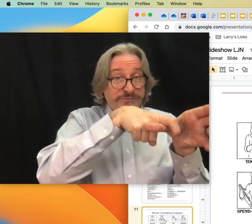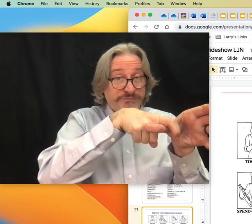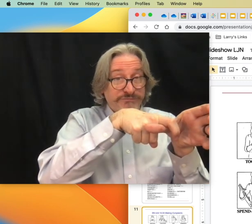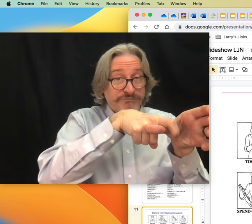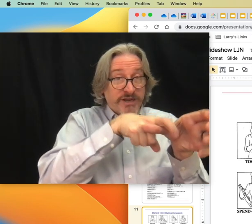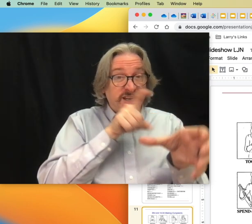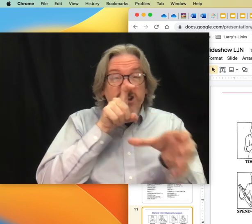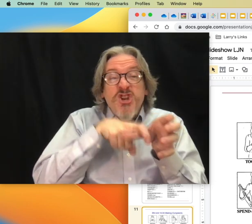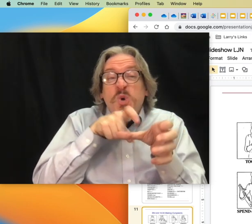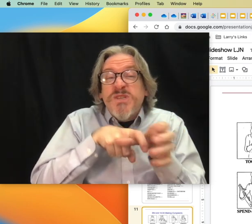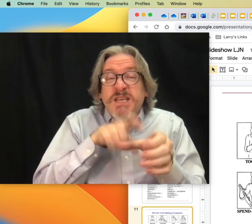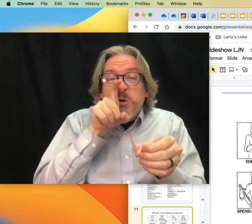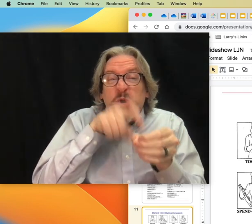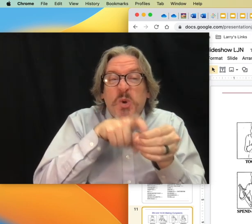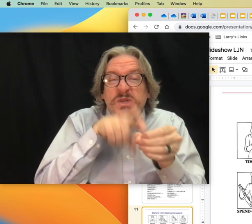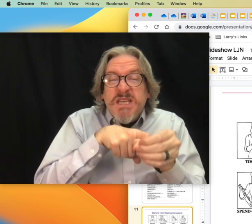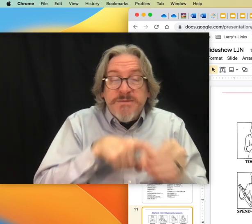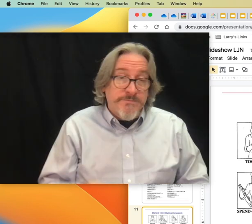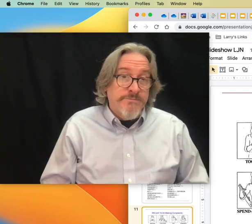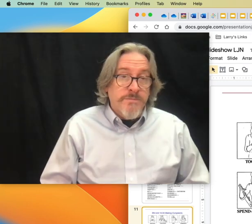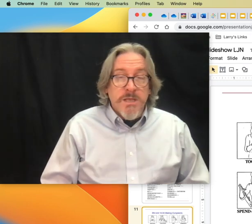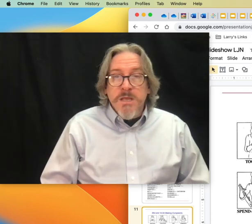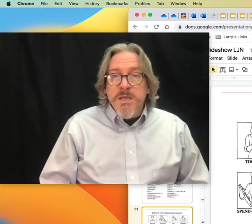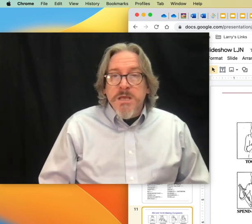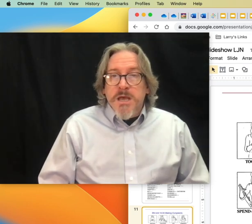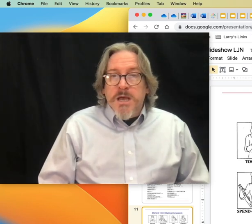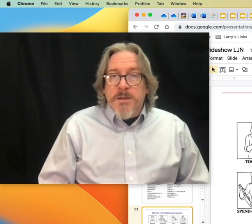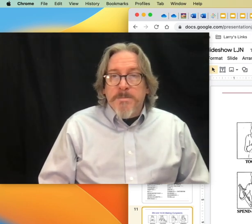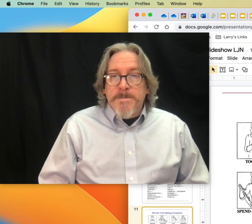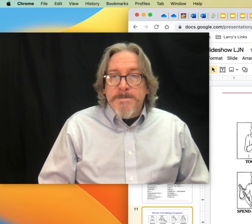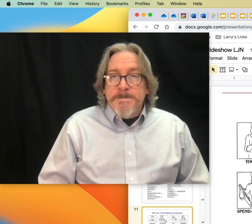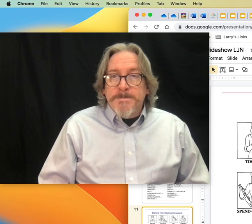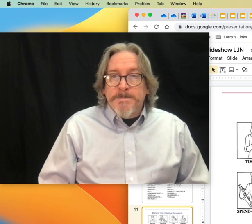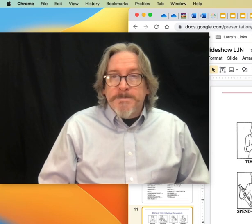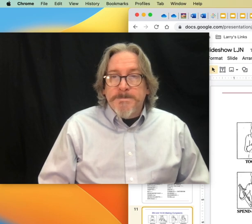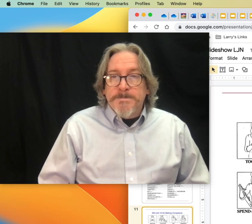business, right? Nosy.